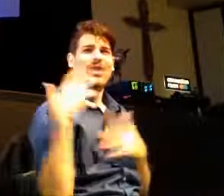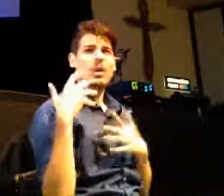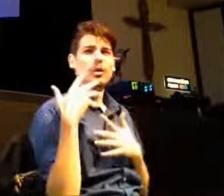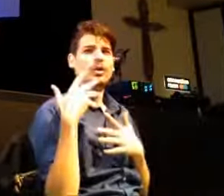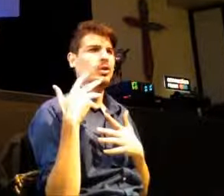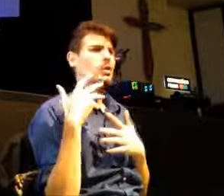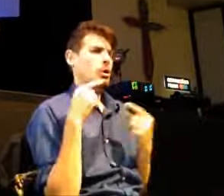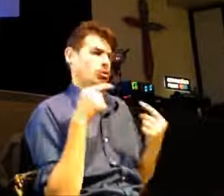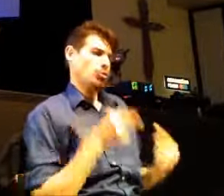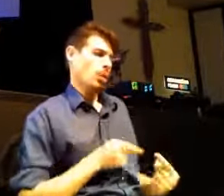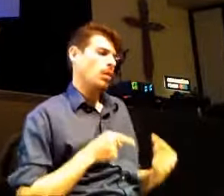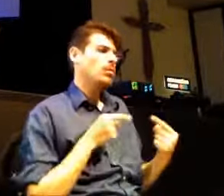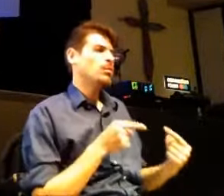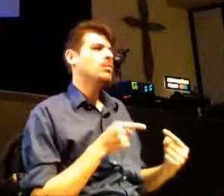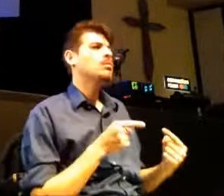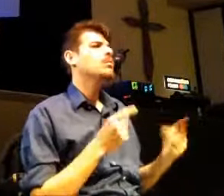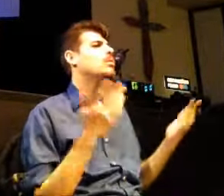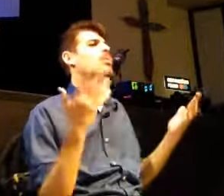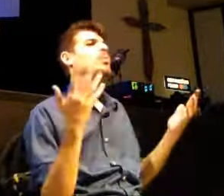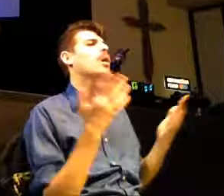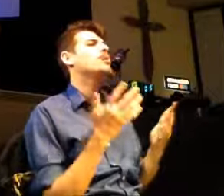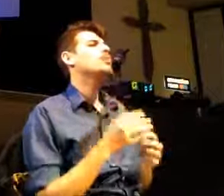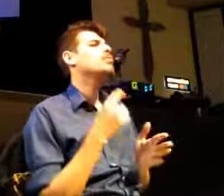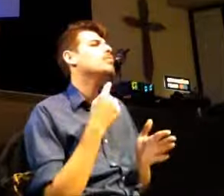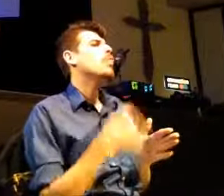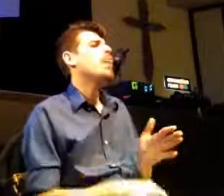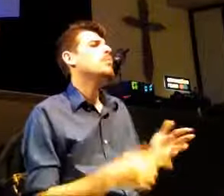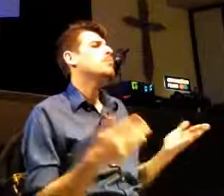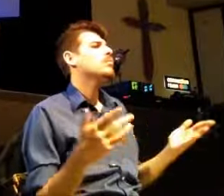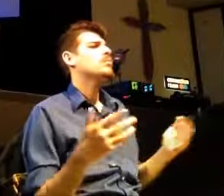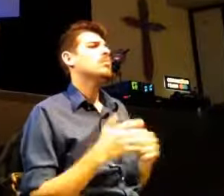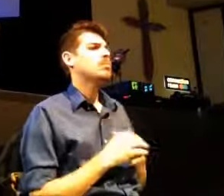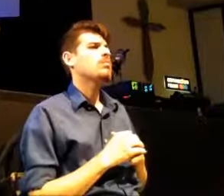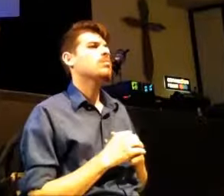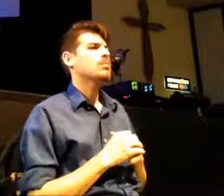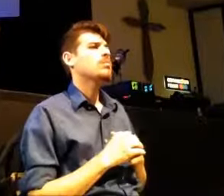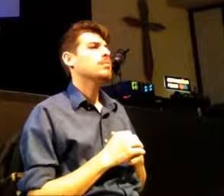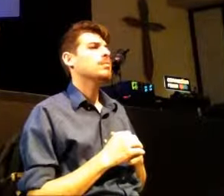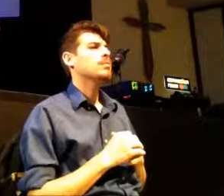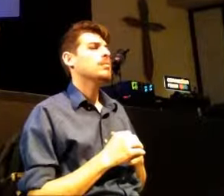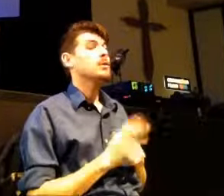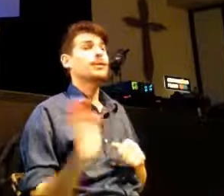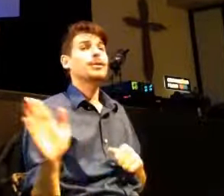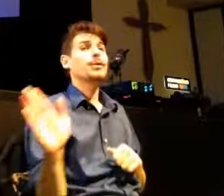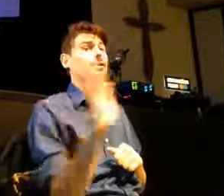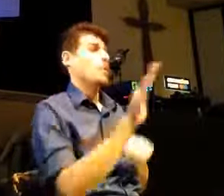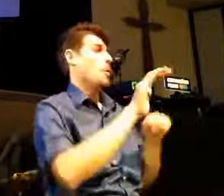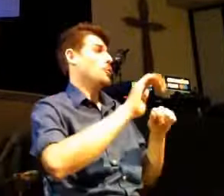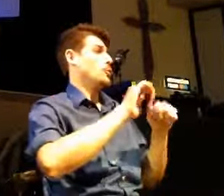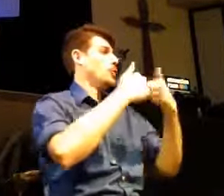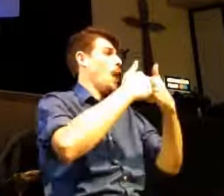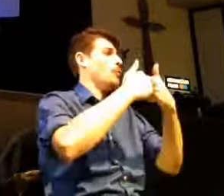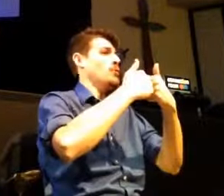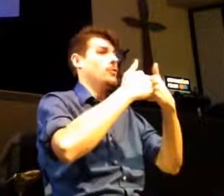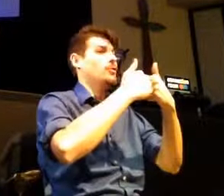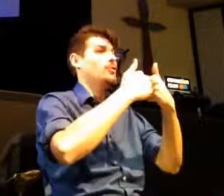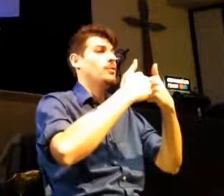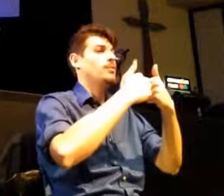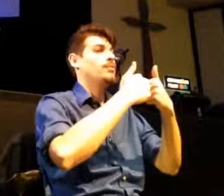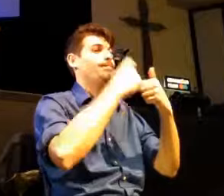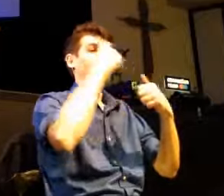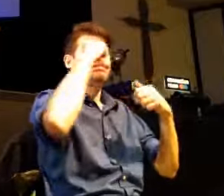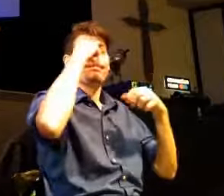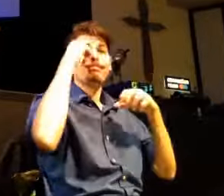And my challenge to you is, take courage. What is it in this